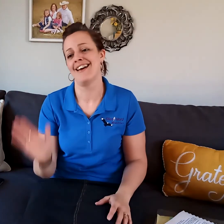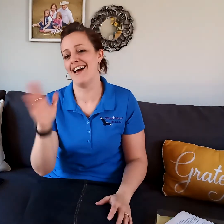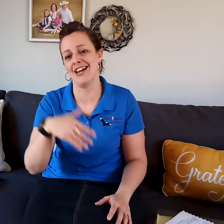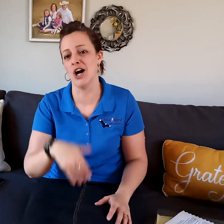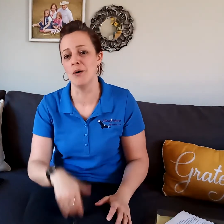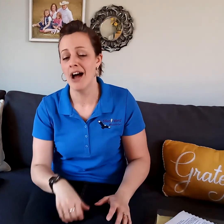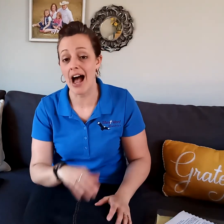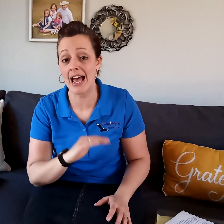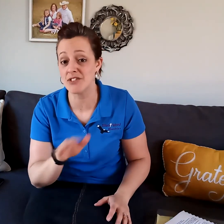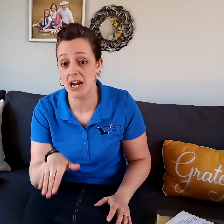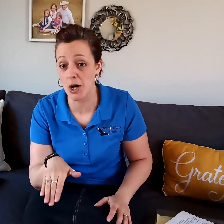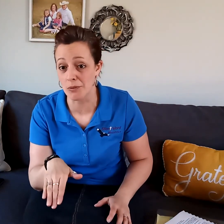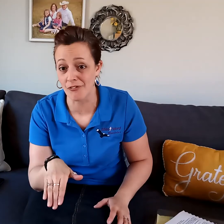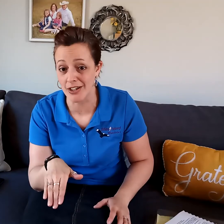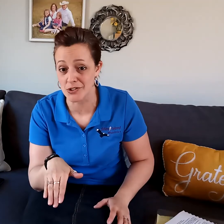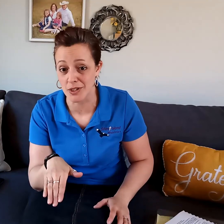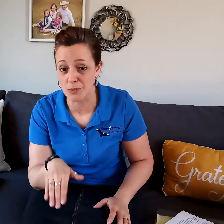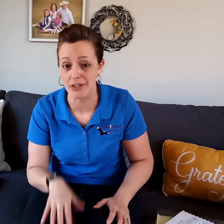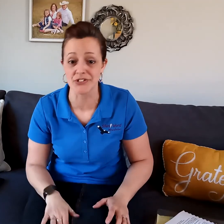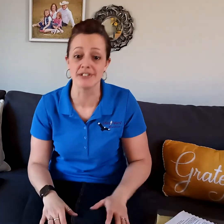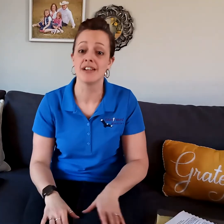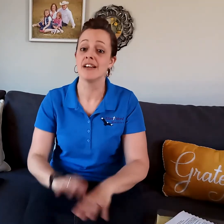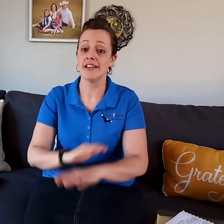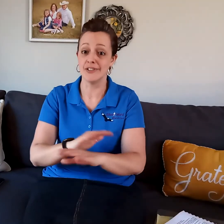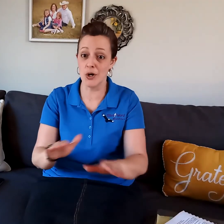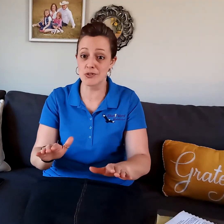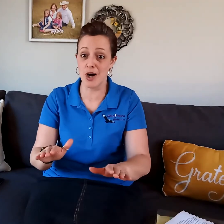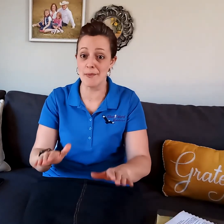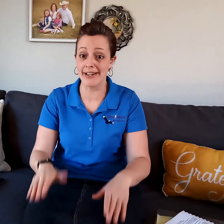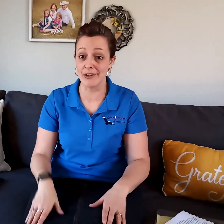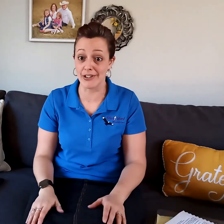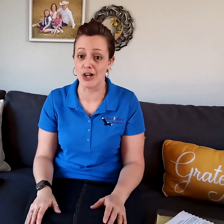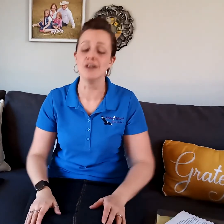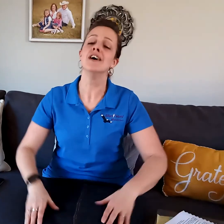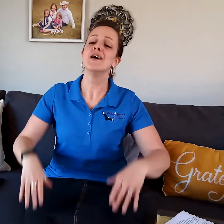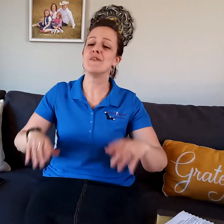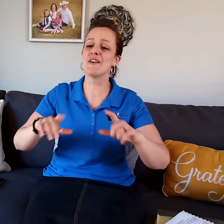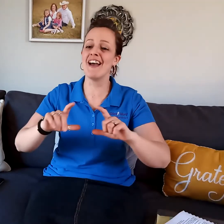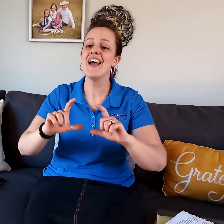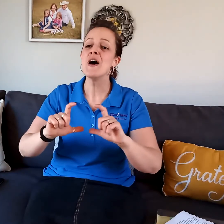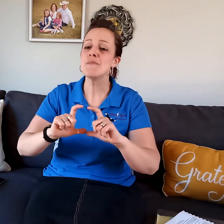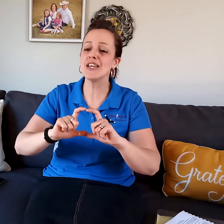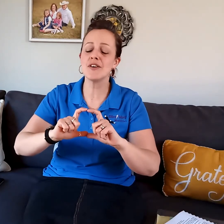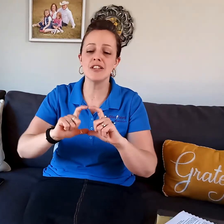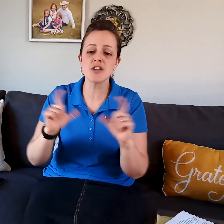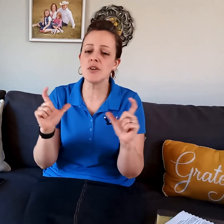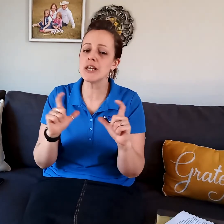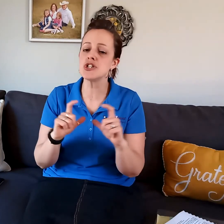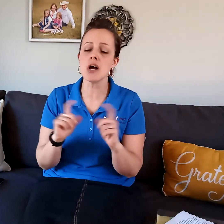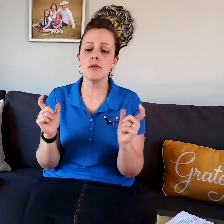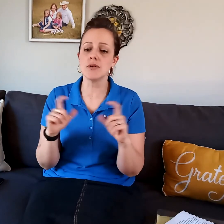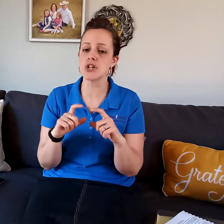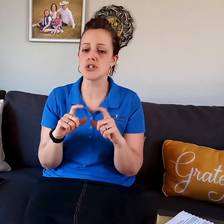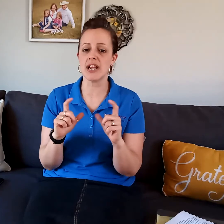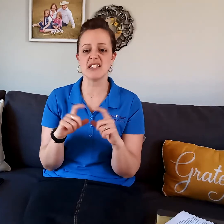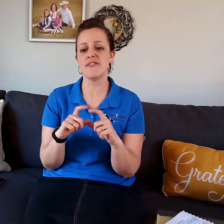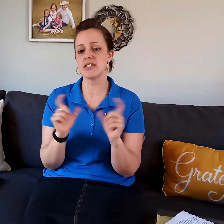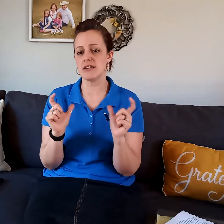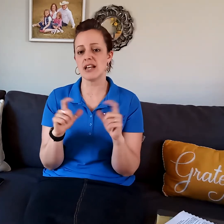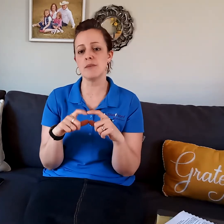I know. I have terrible facial expression. No drama here at all. Okay? But you can show it with just your hands. It can be